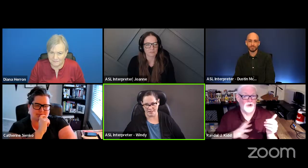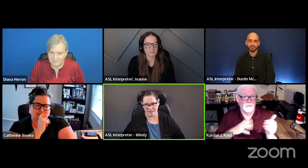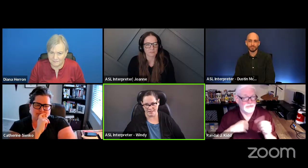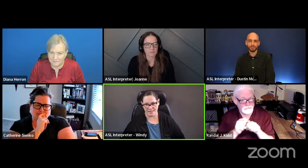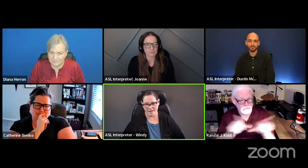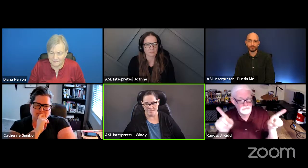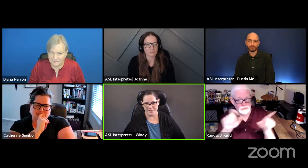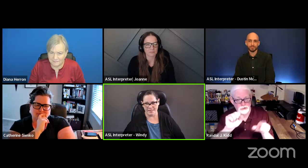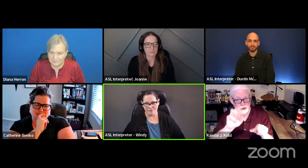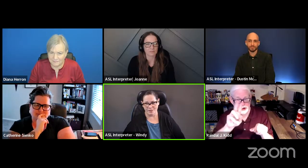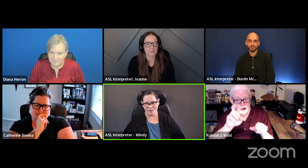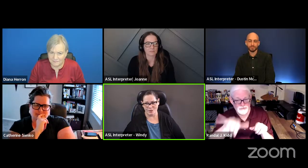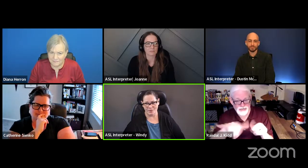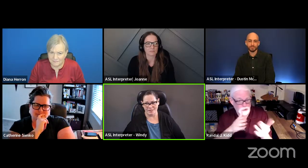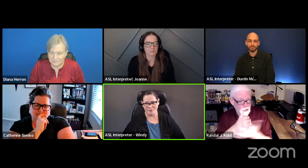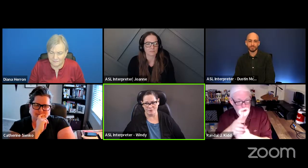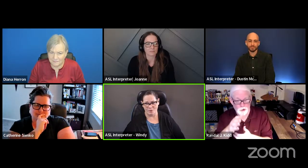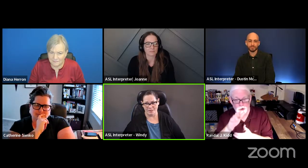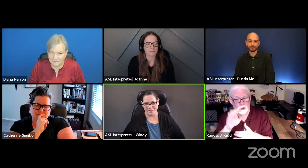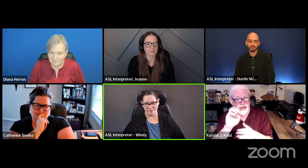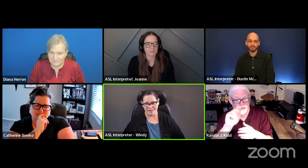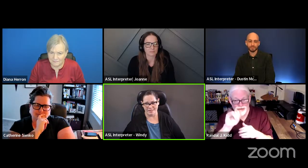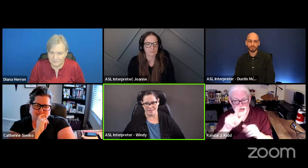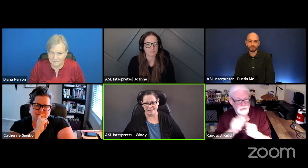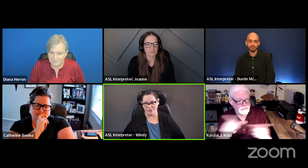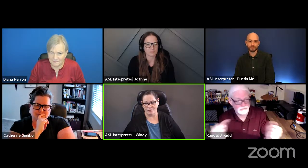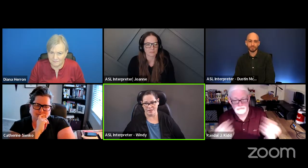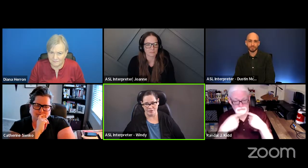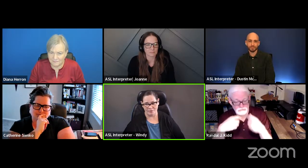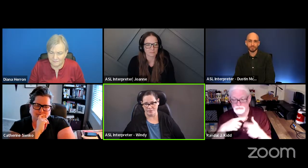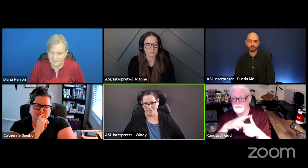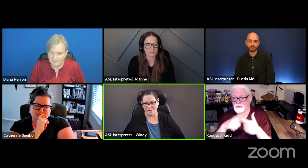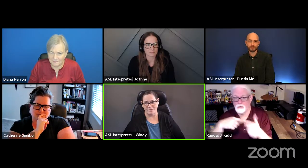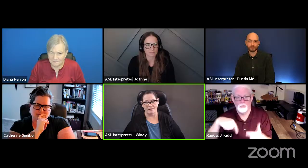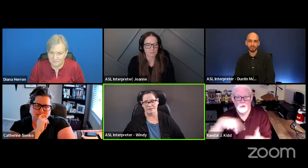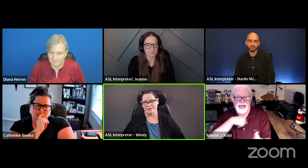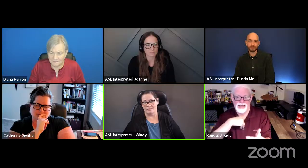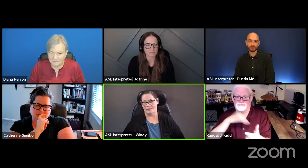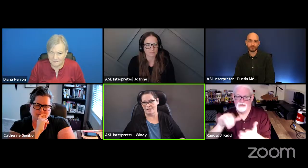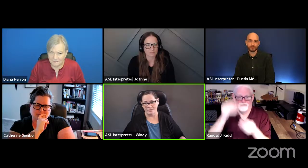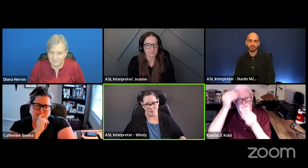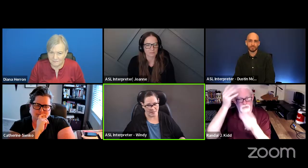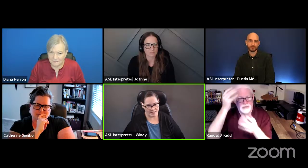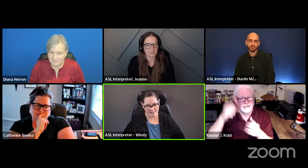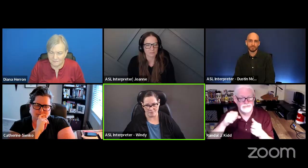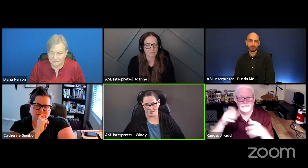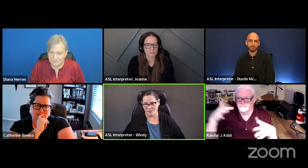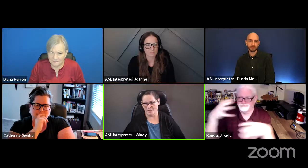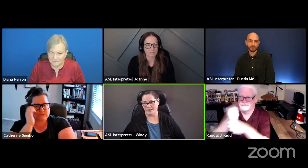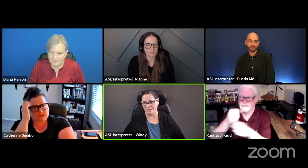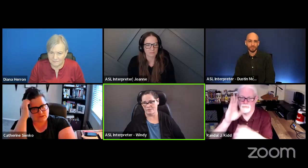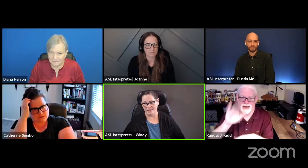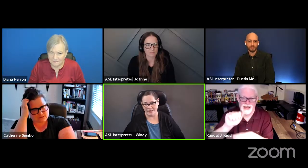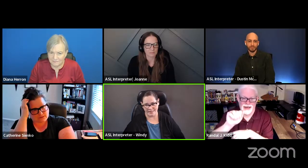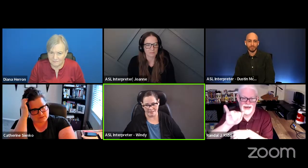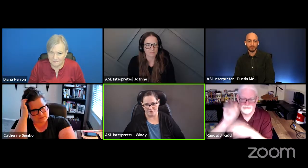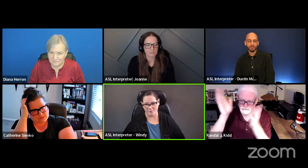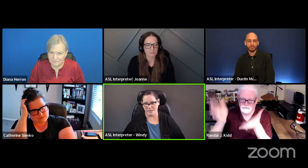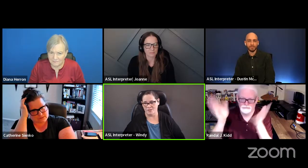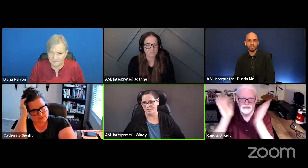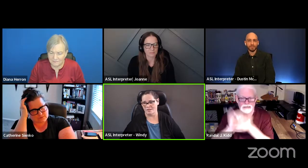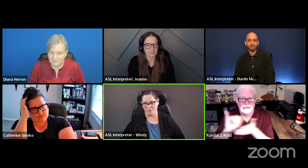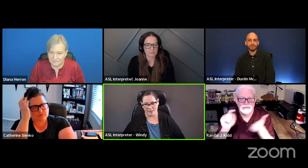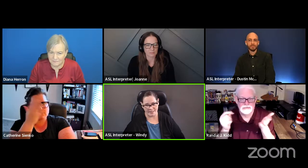formal process? Because if we could do it informally, we could send a survey through email. We could get responses really quickly. We could get